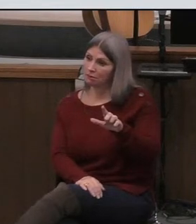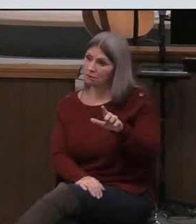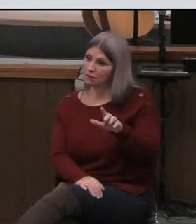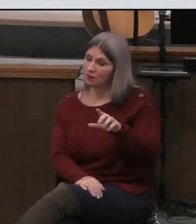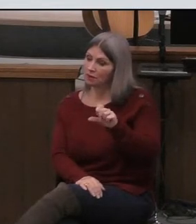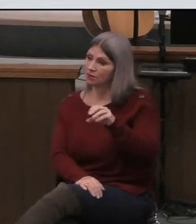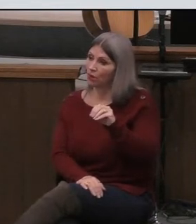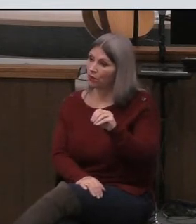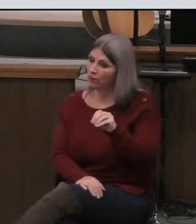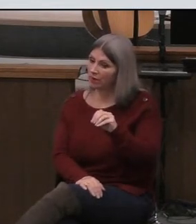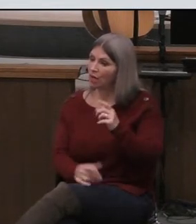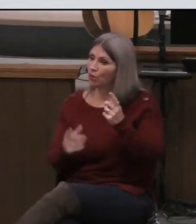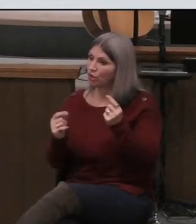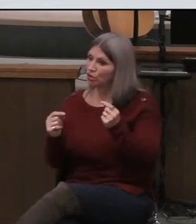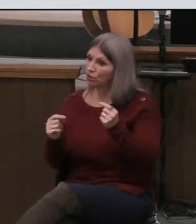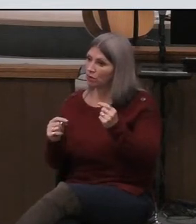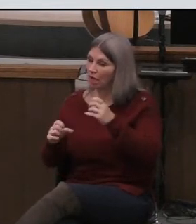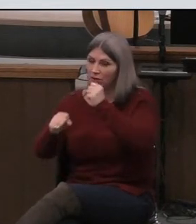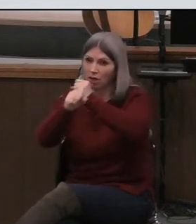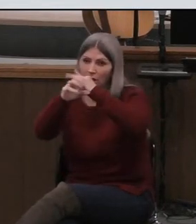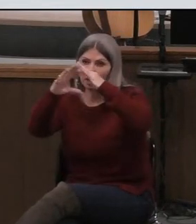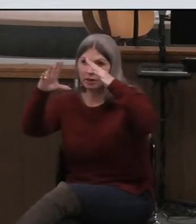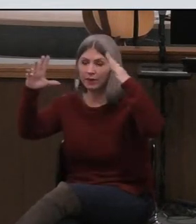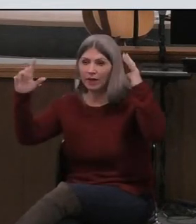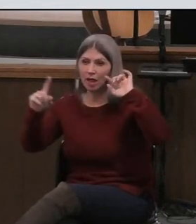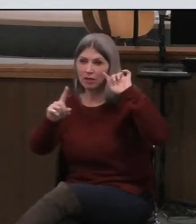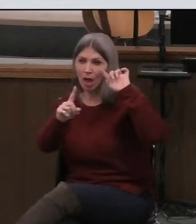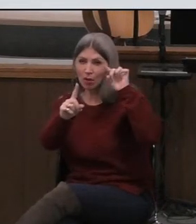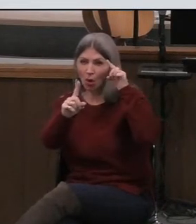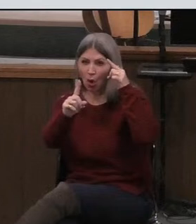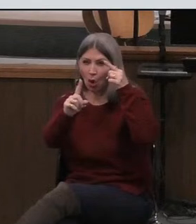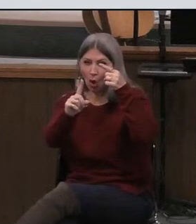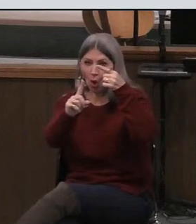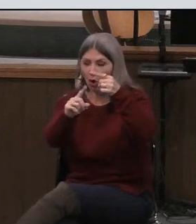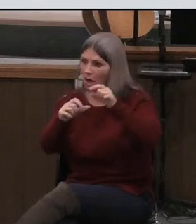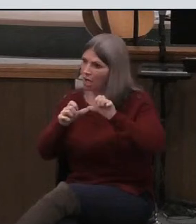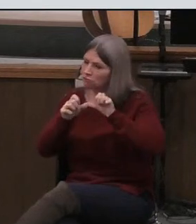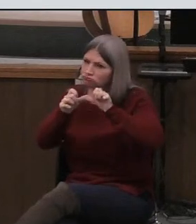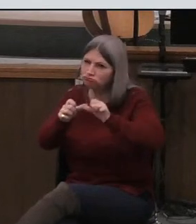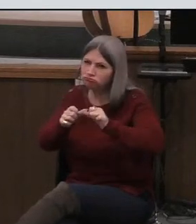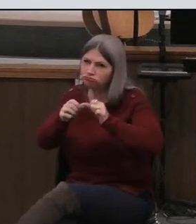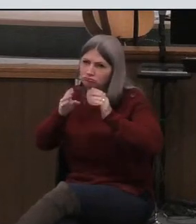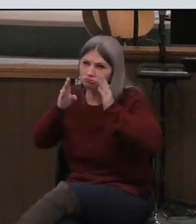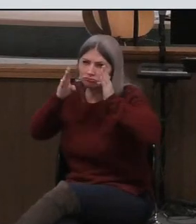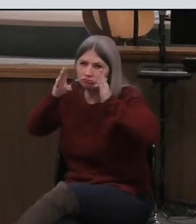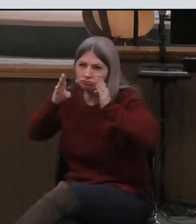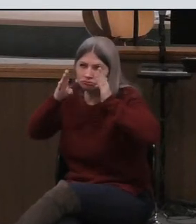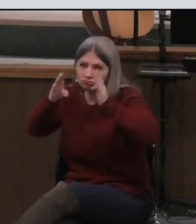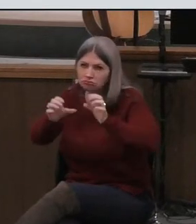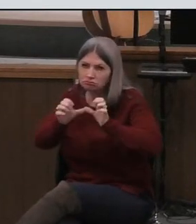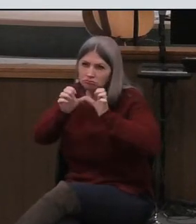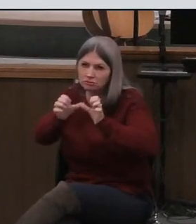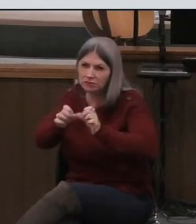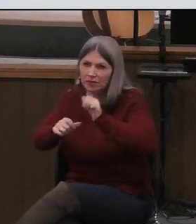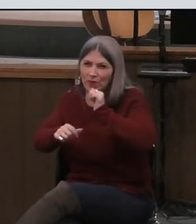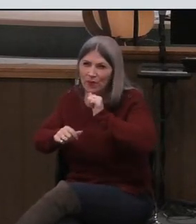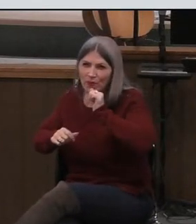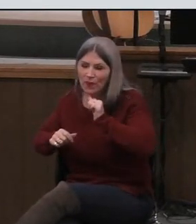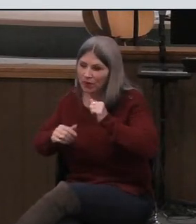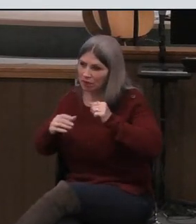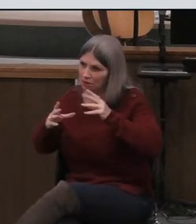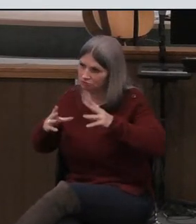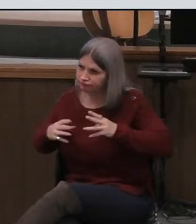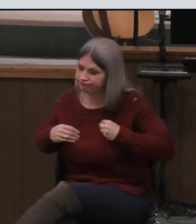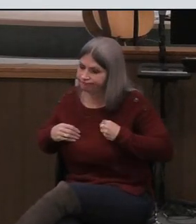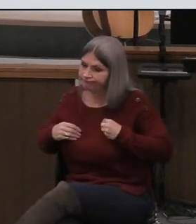He keeps the goal in sight, and to this end, I strenuously contend. The word he